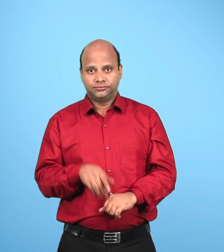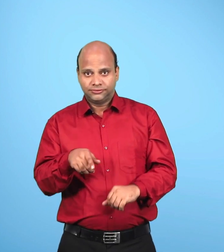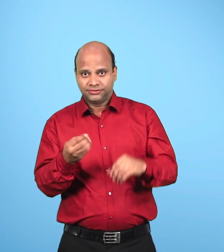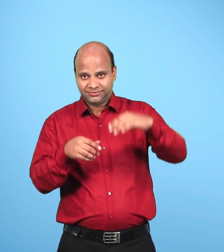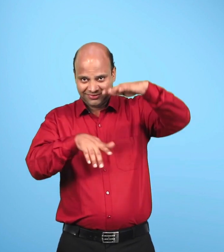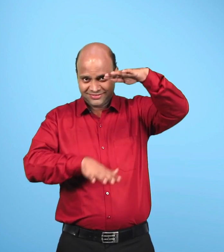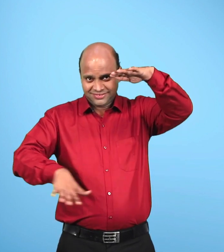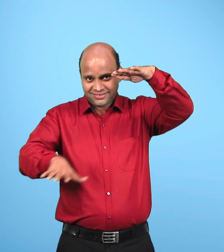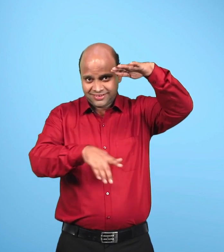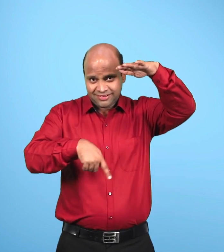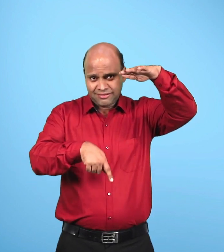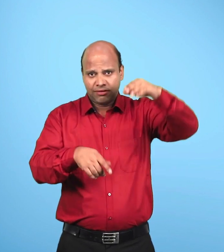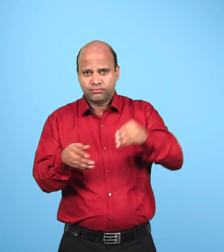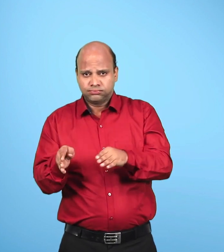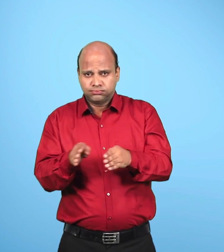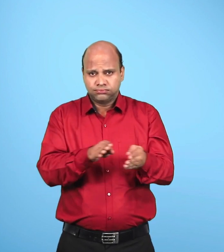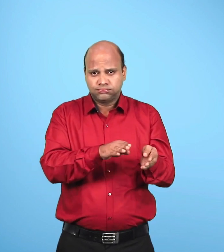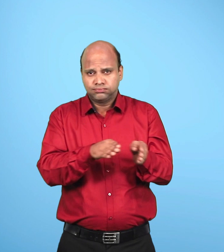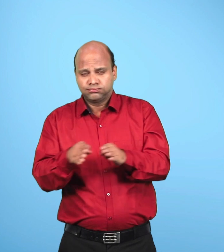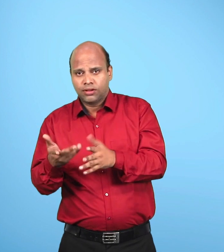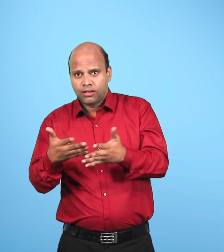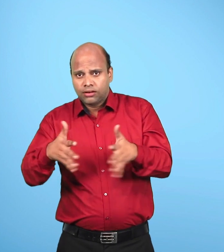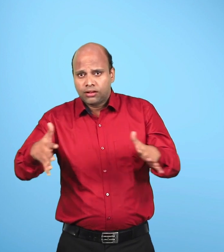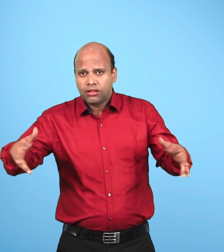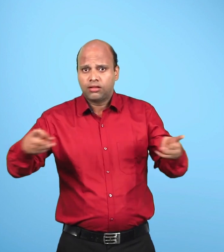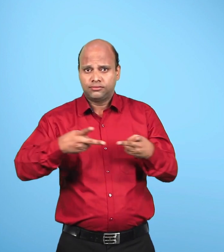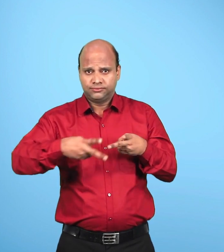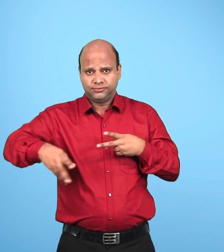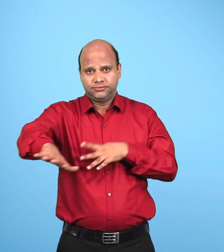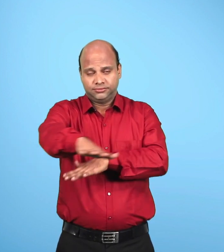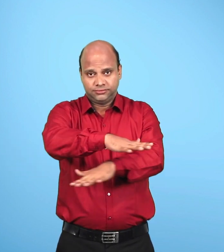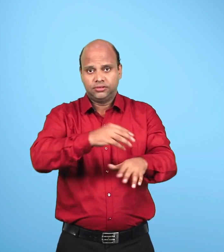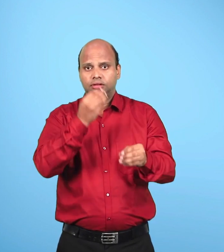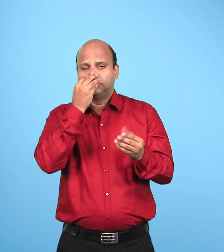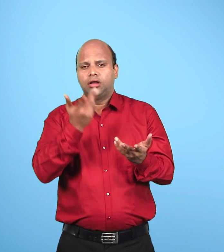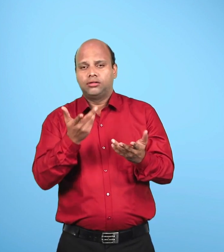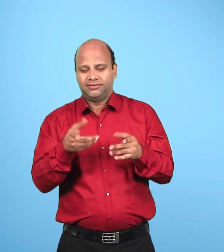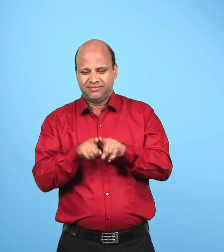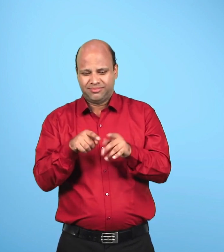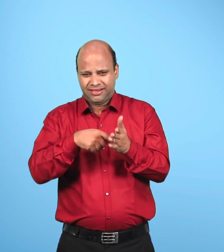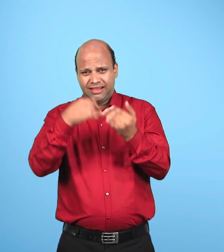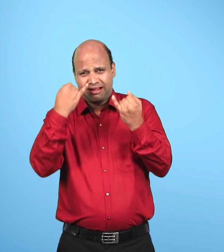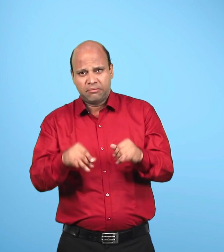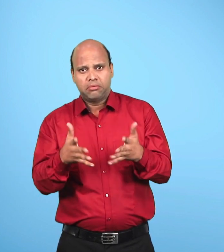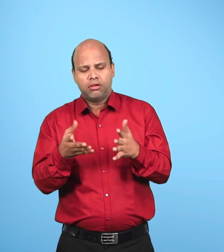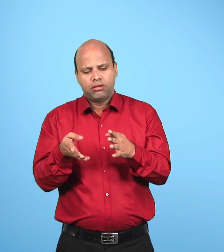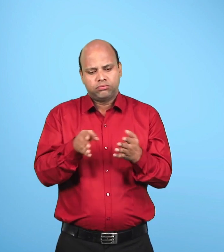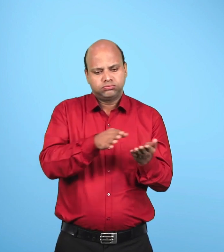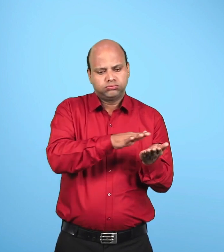In some submerged plants, leaves are often highly divided, through which the water can easily flow without